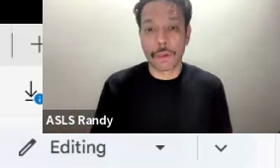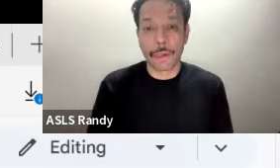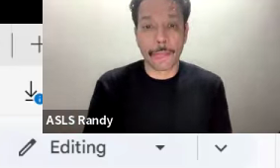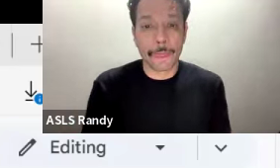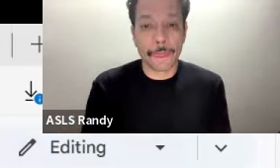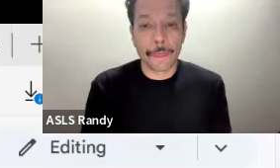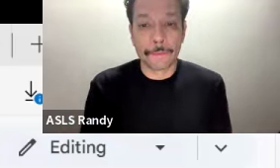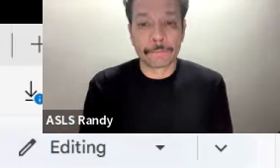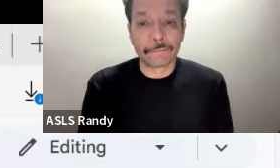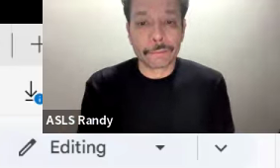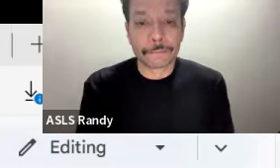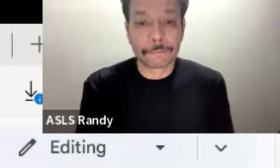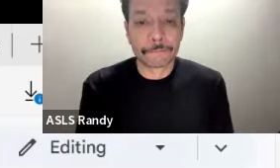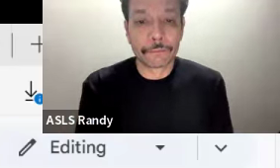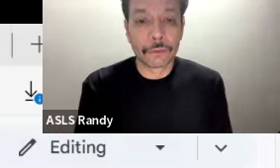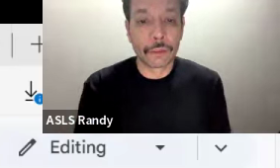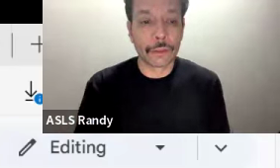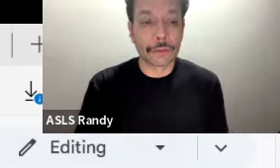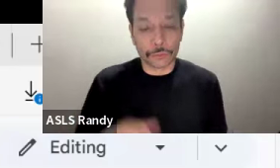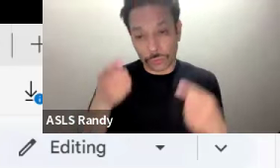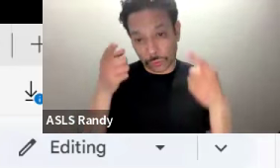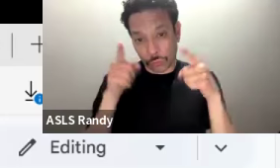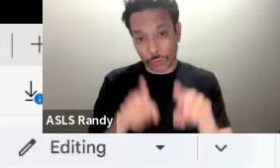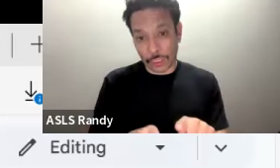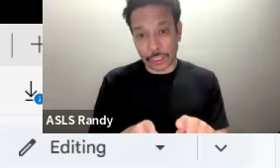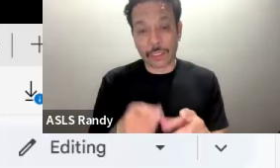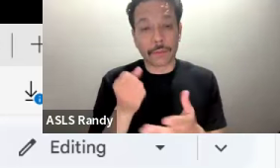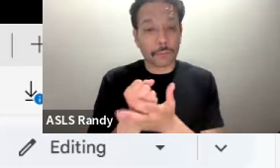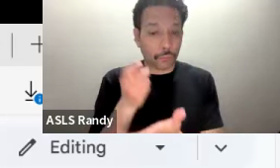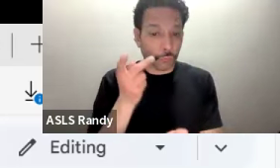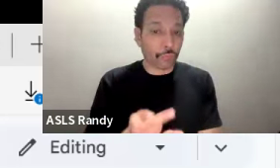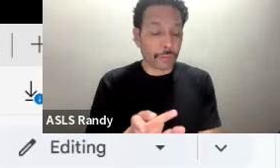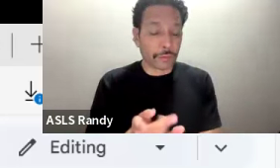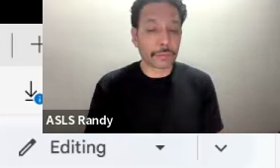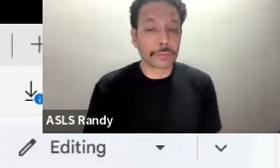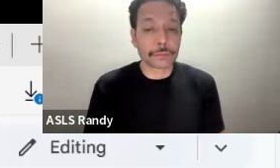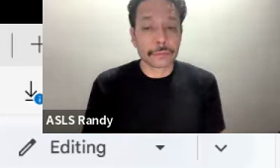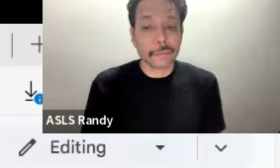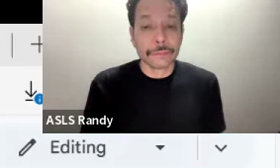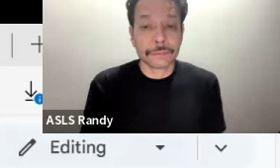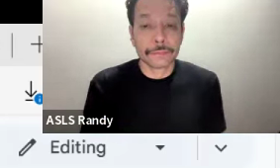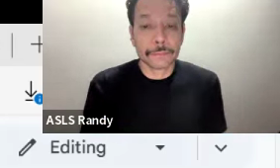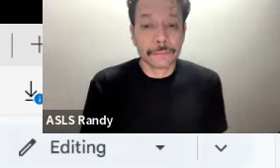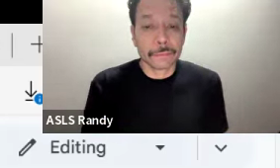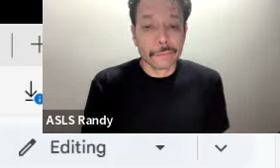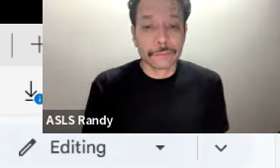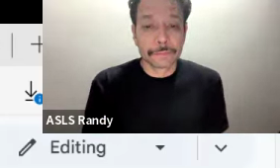you agree we can approve them.